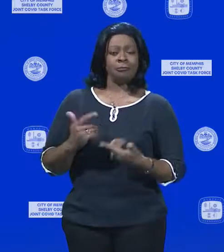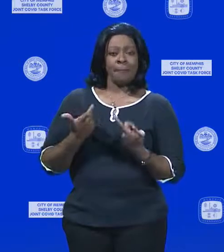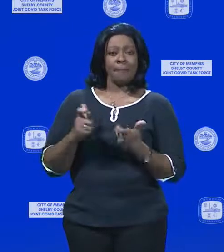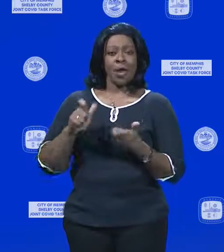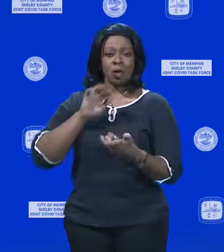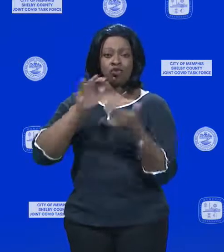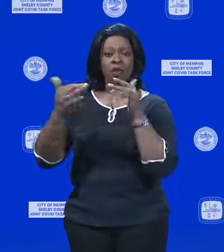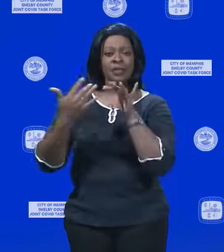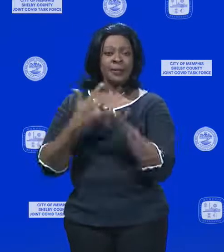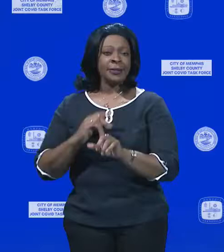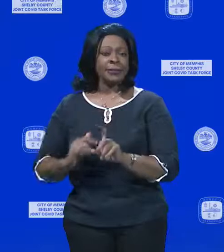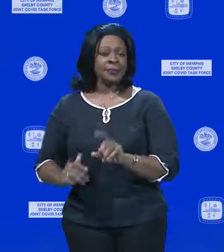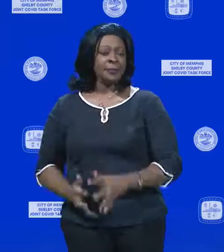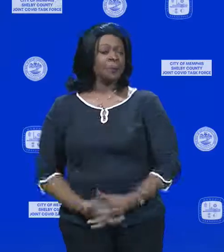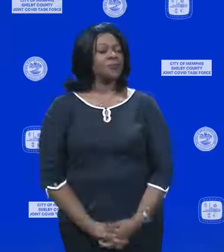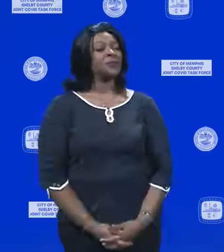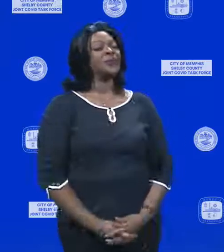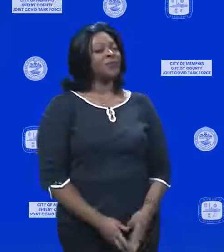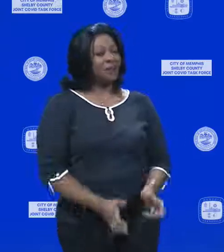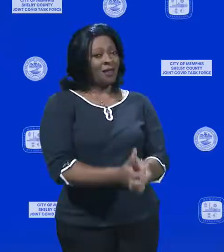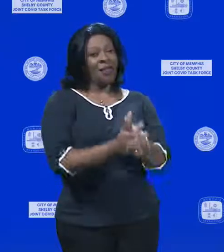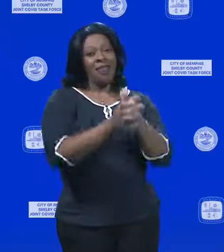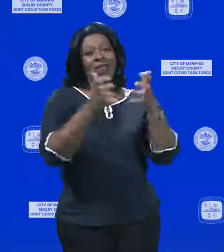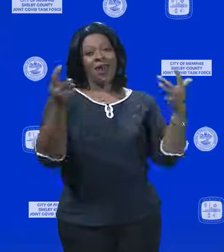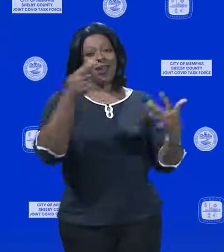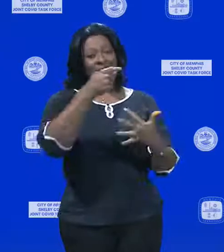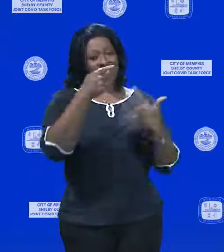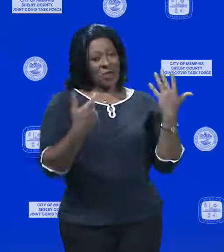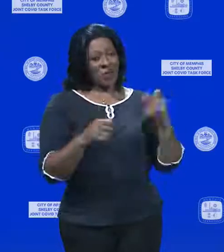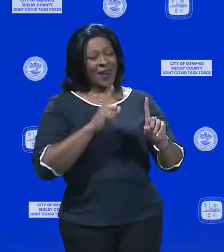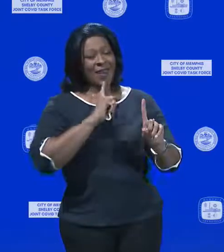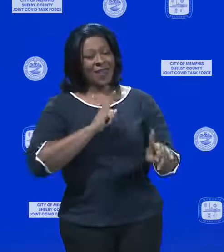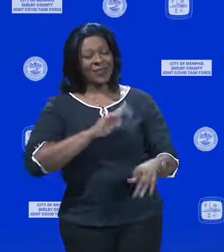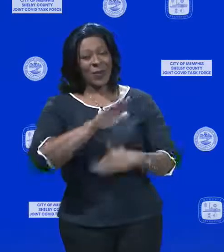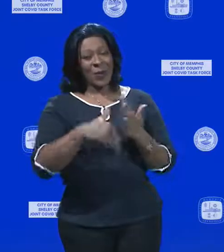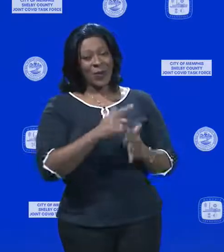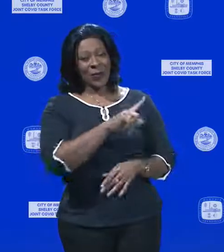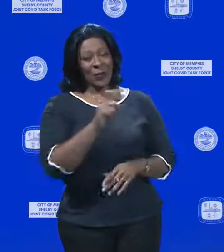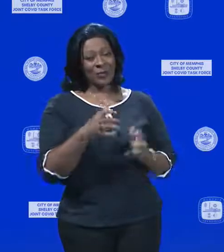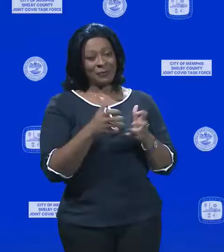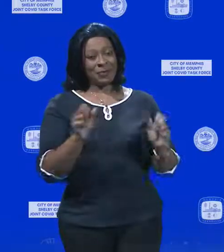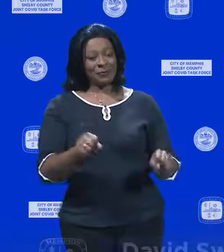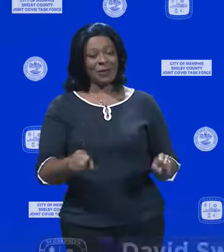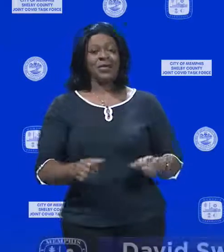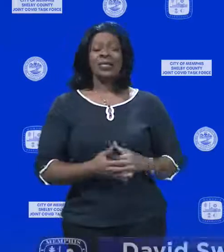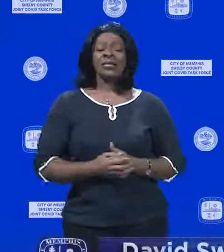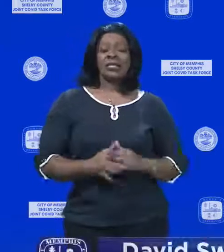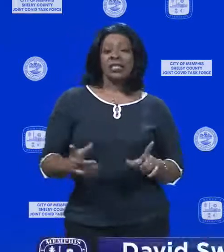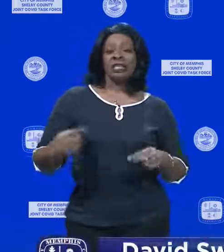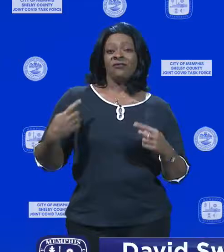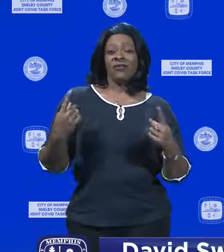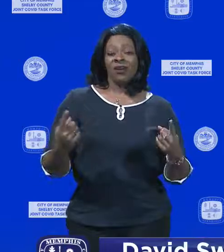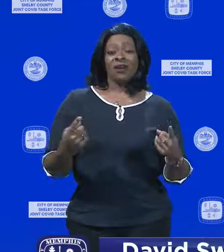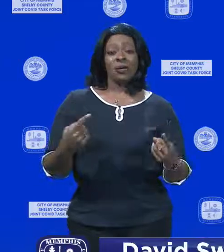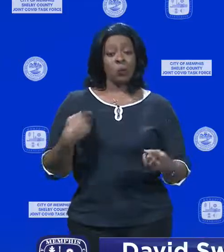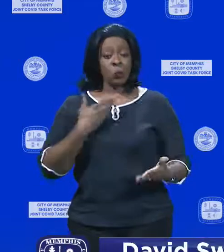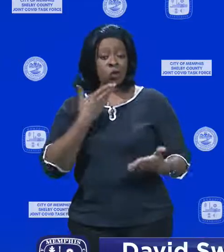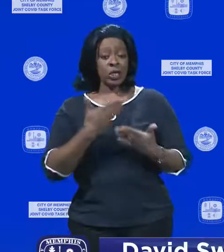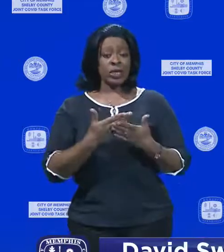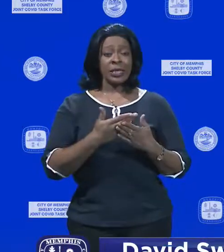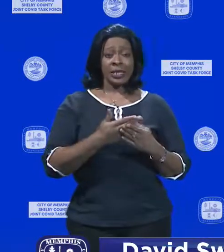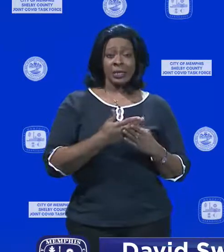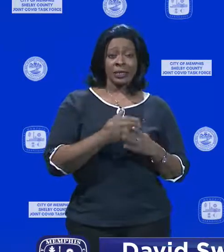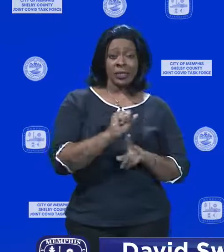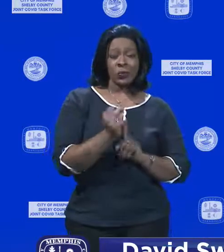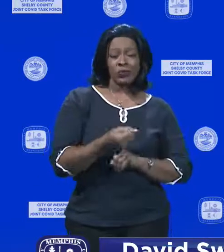transmission? Well, there's a lot of things there, so I'll try to unpack that. As far as are we in a good position? Yes,